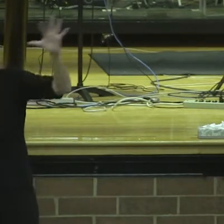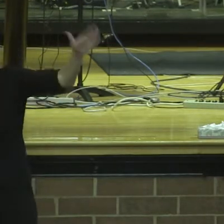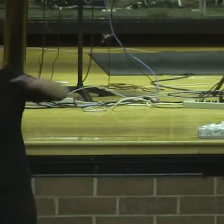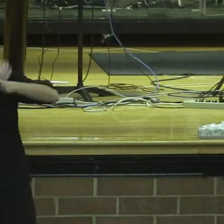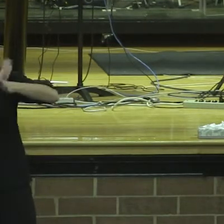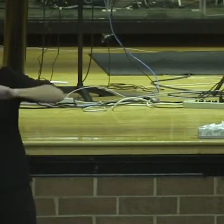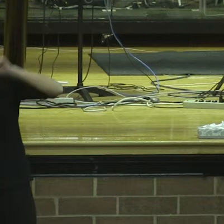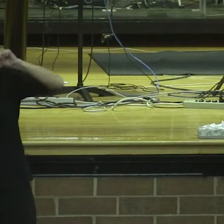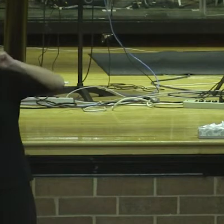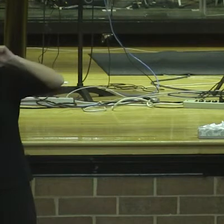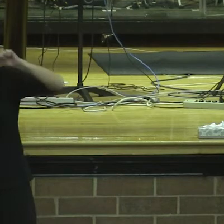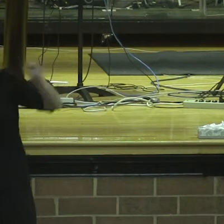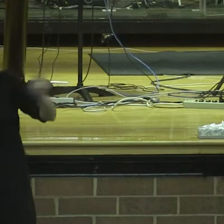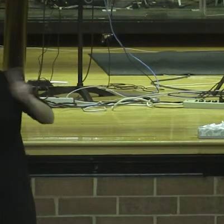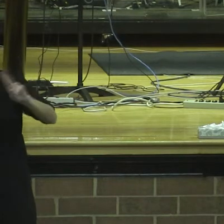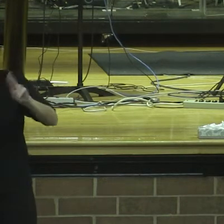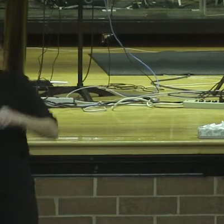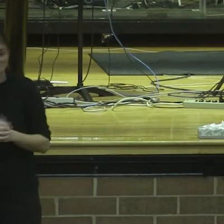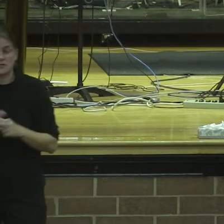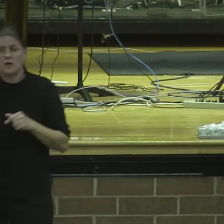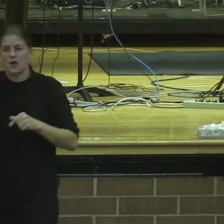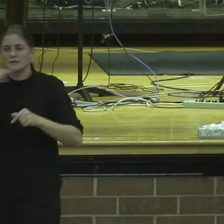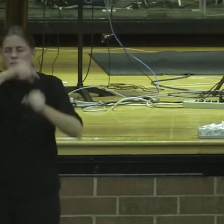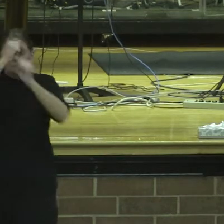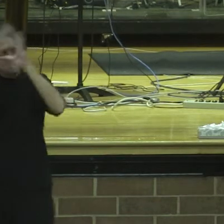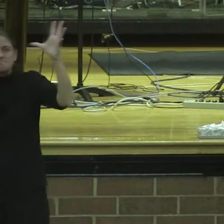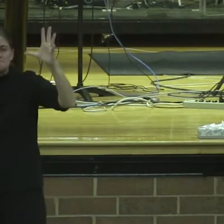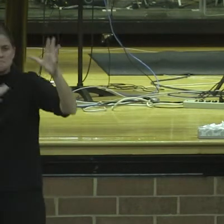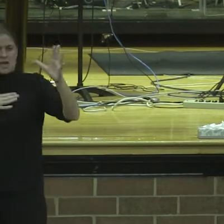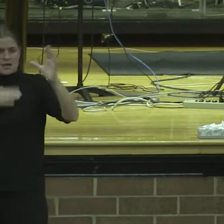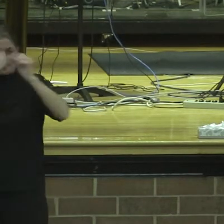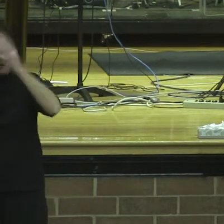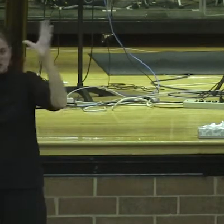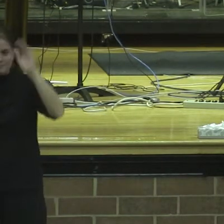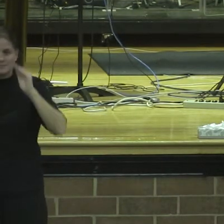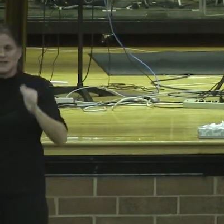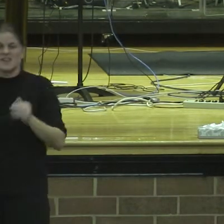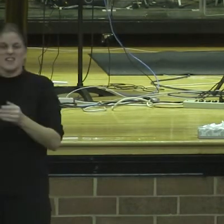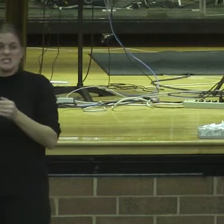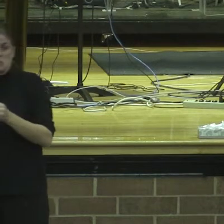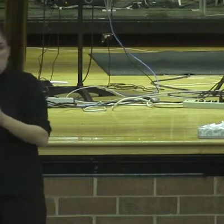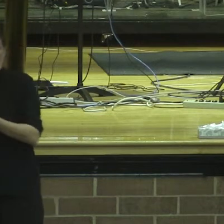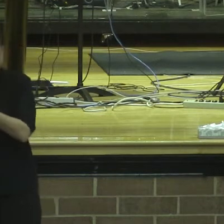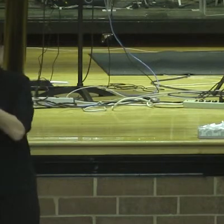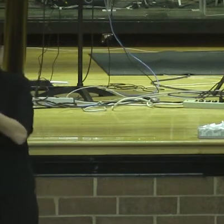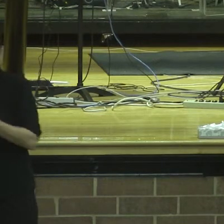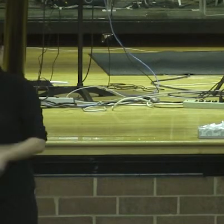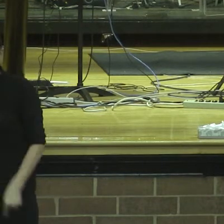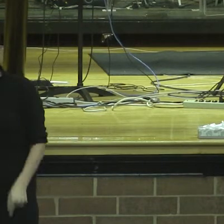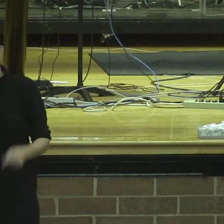go through some of the verses and give you some descriptions of what plays in my head. And you can understand how my wife really goes crazy because of the stuff that goes in my